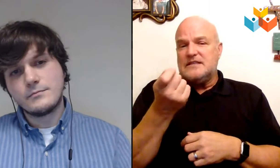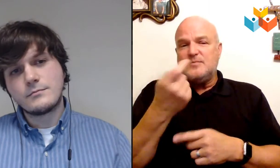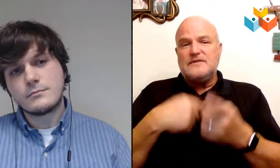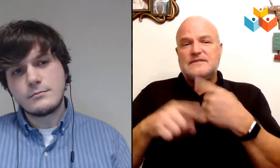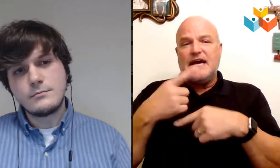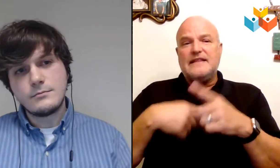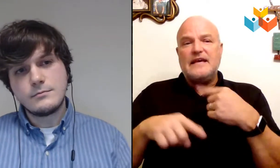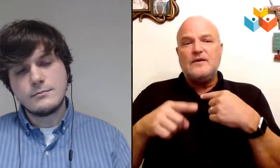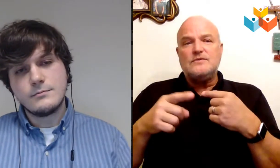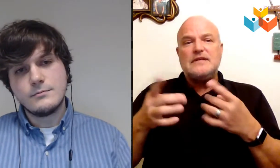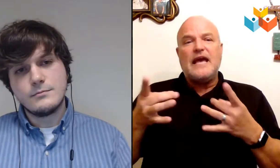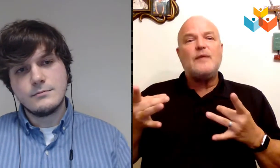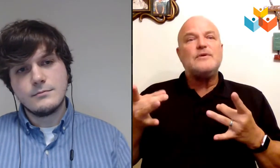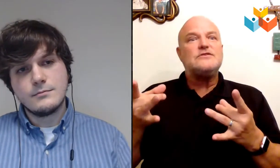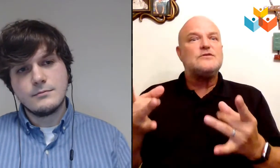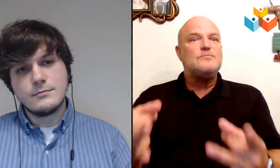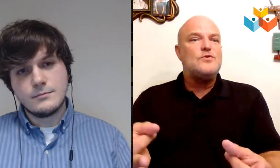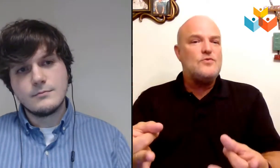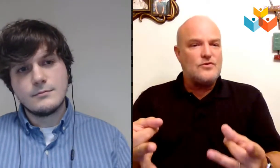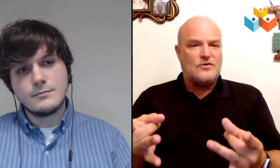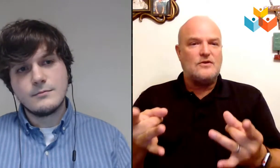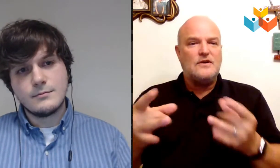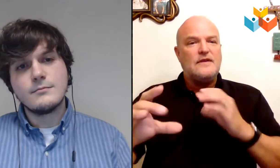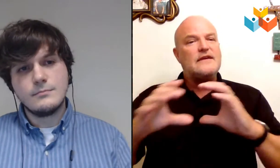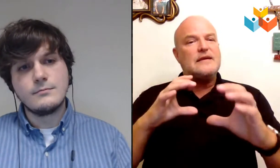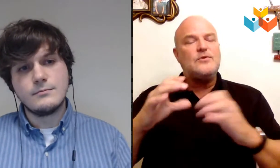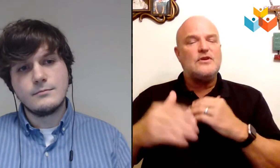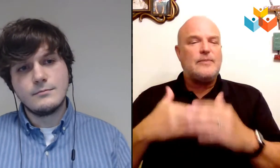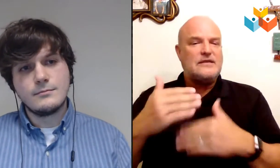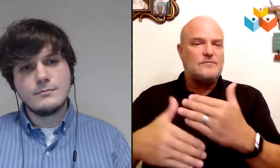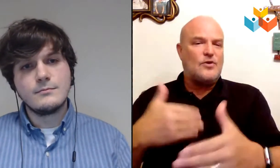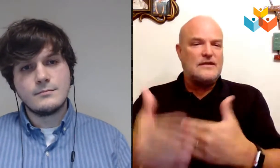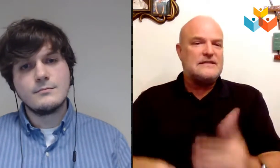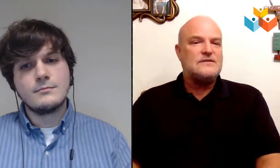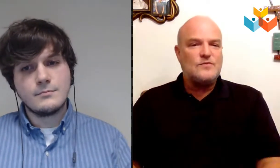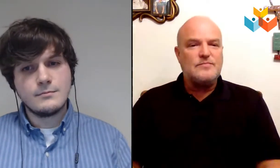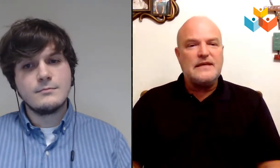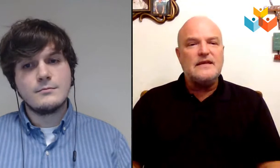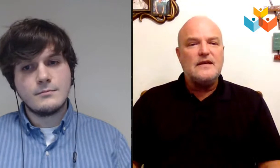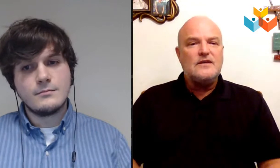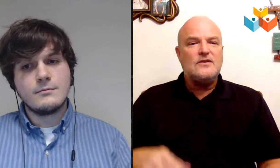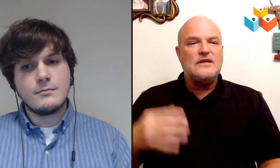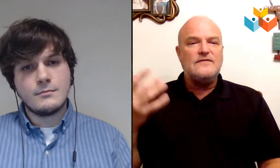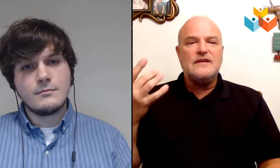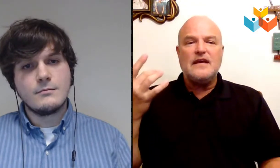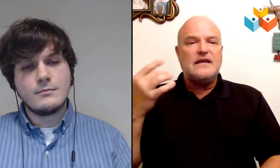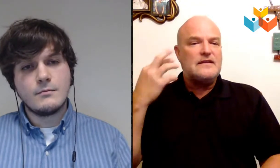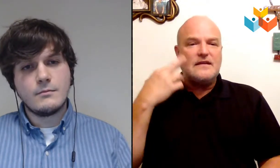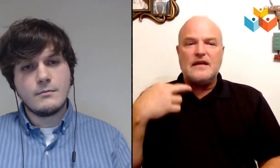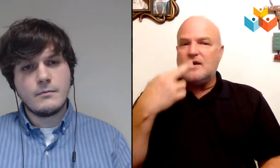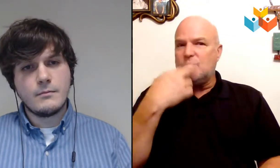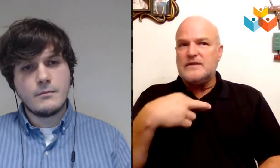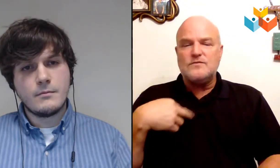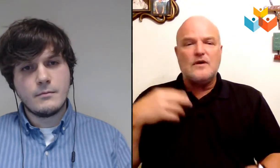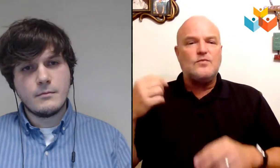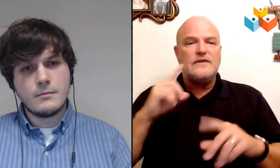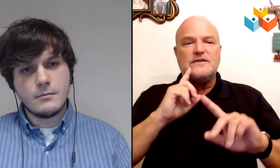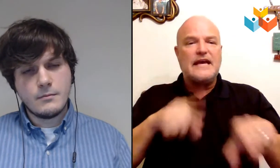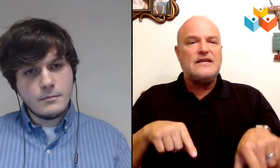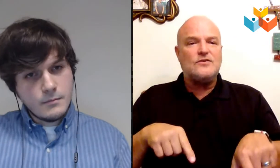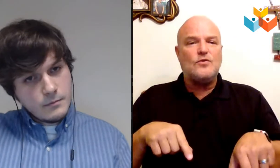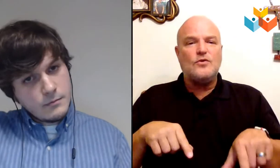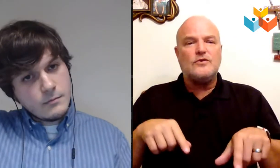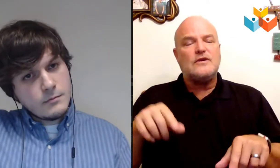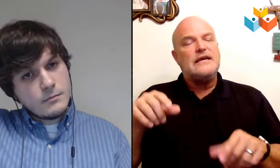knew just a little bit of sign language, how much smoother the communication process would be. Even at a restaurant